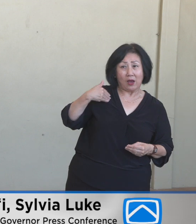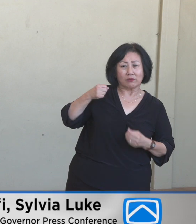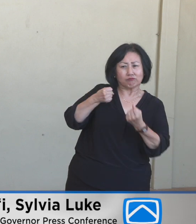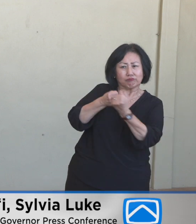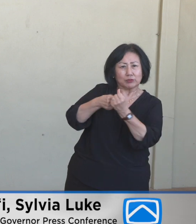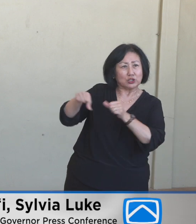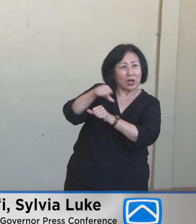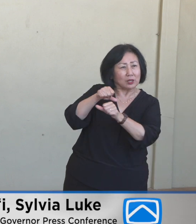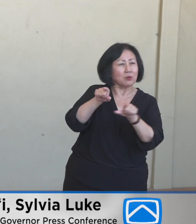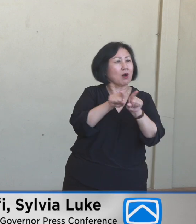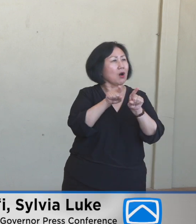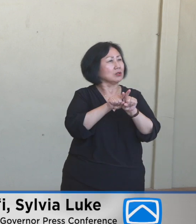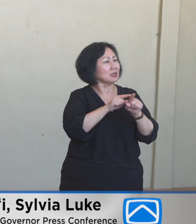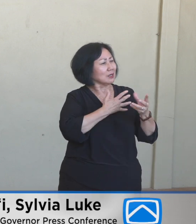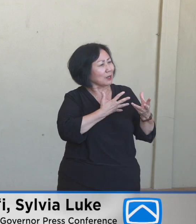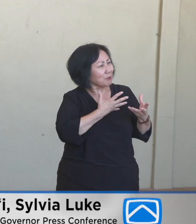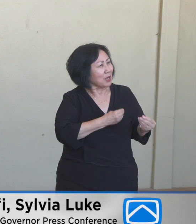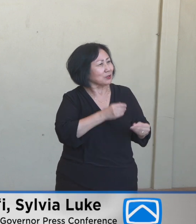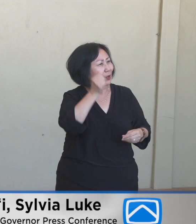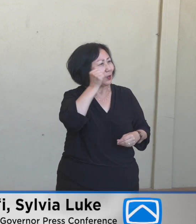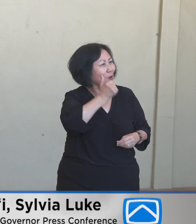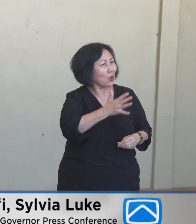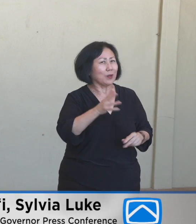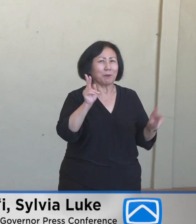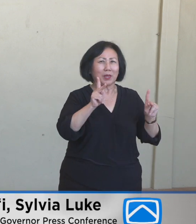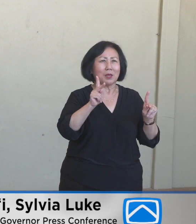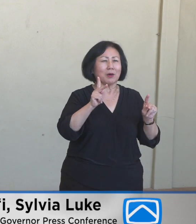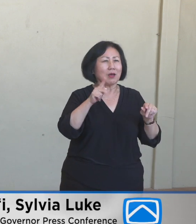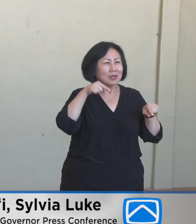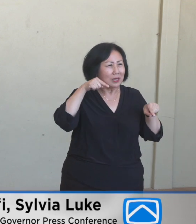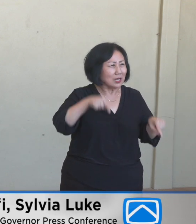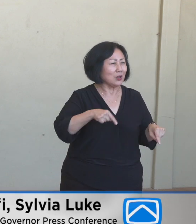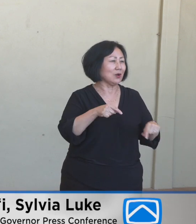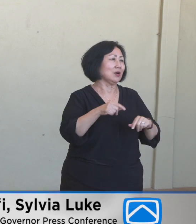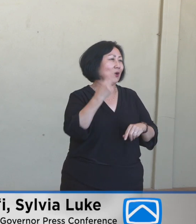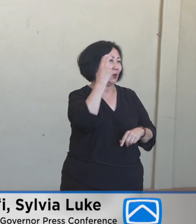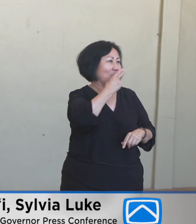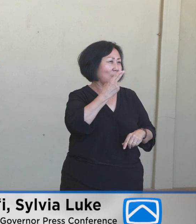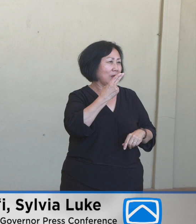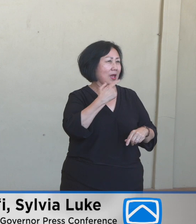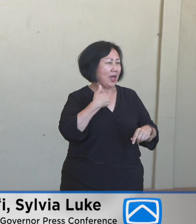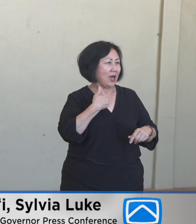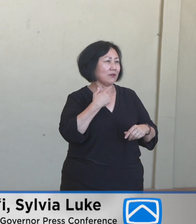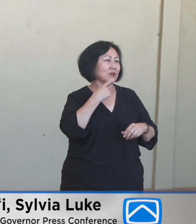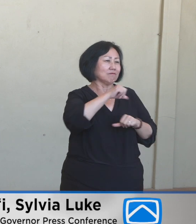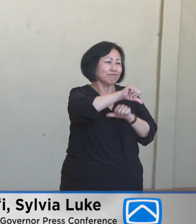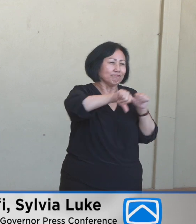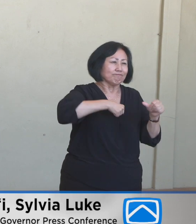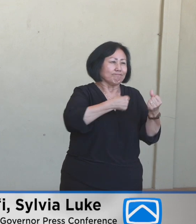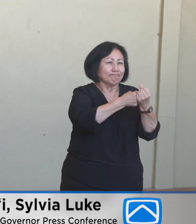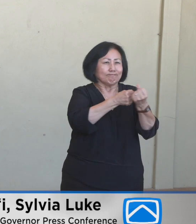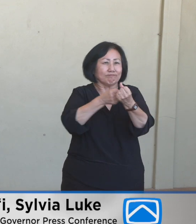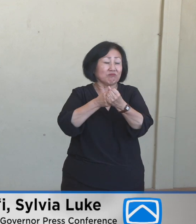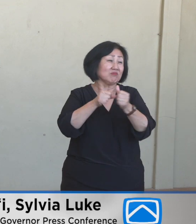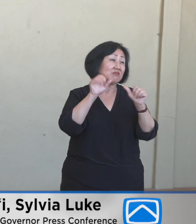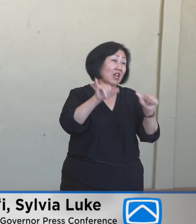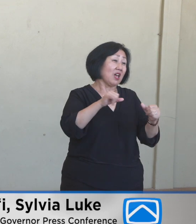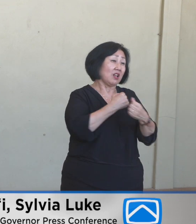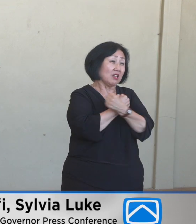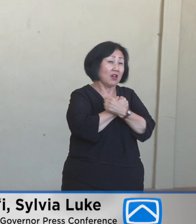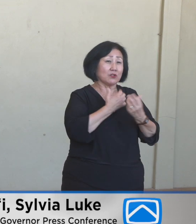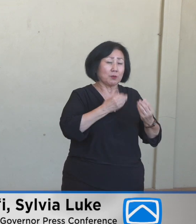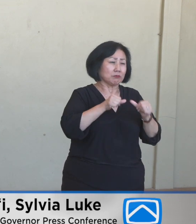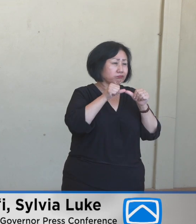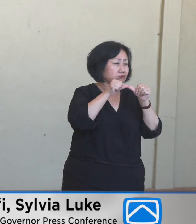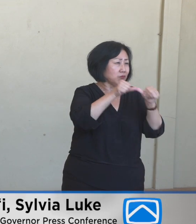other, but how much compassion and aloha that the people of Hawaii had for each other and continue to have for each